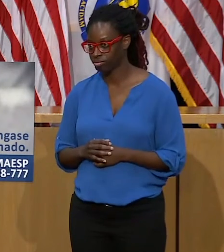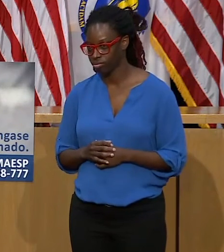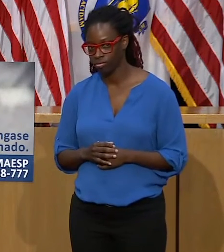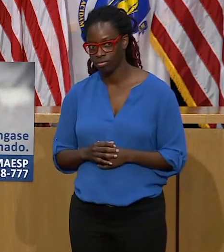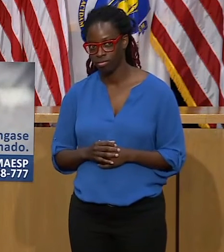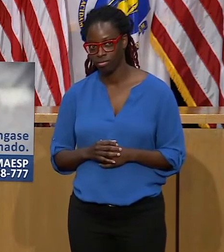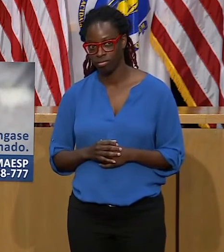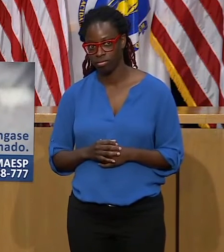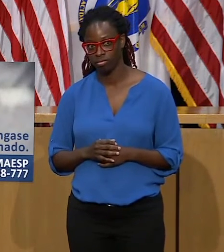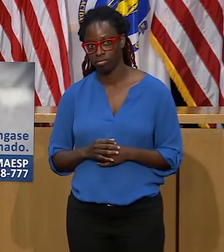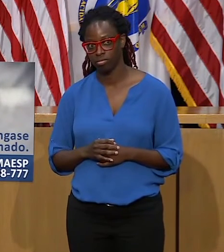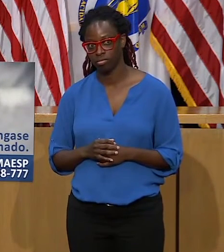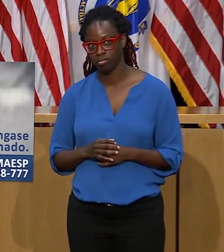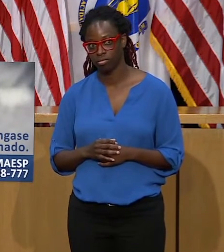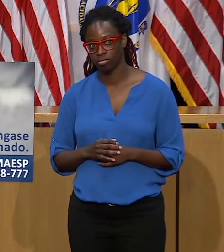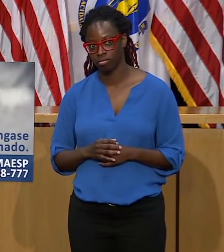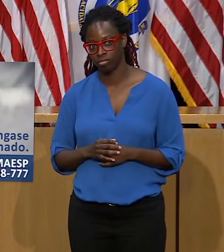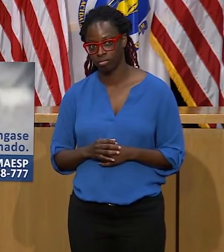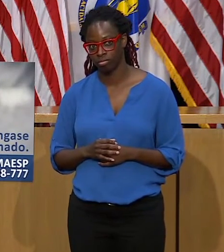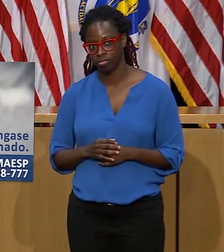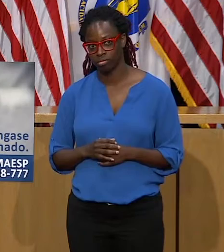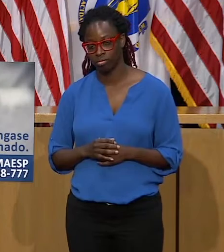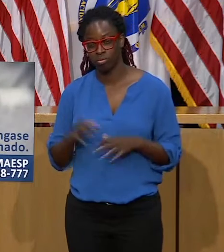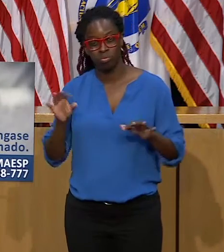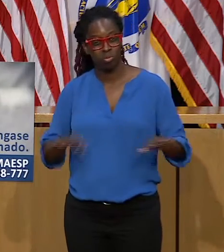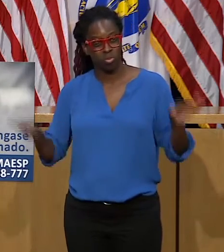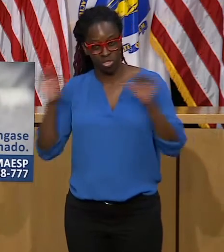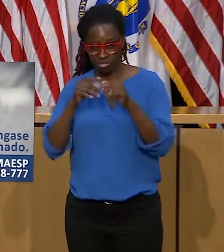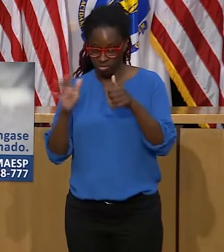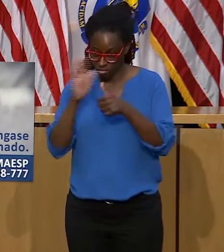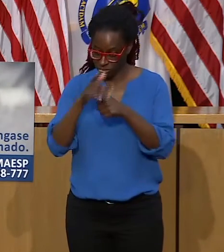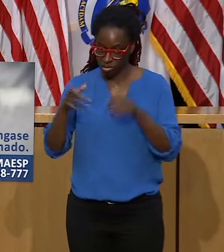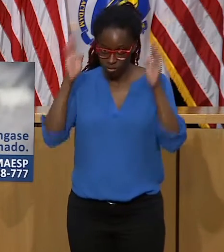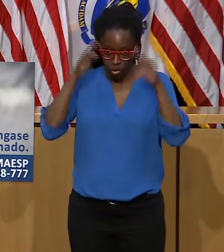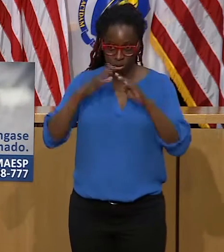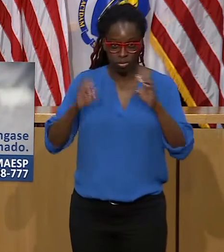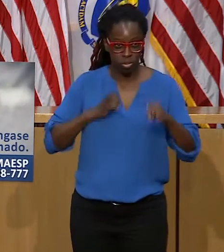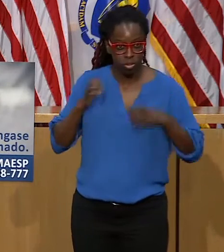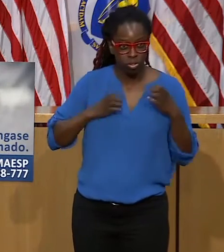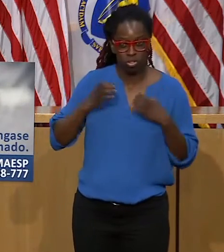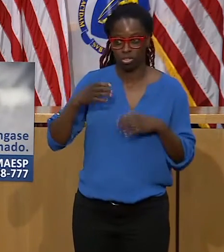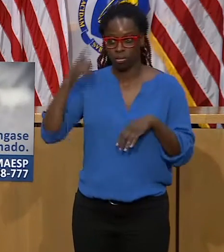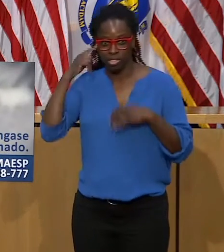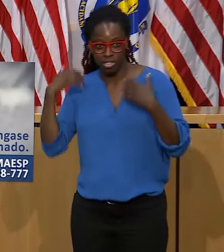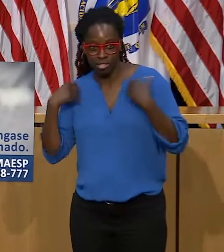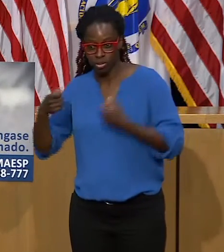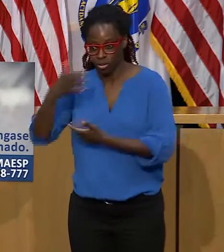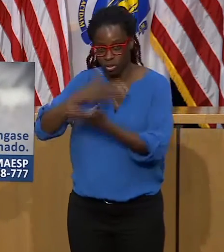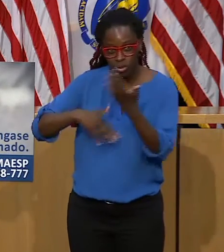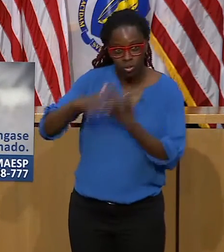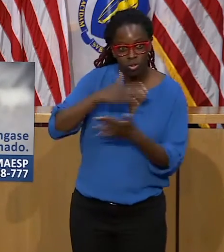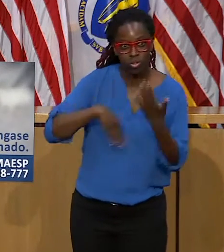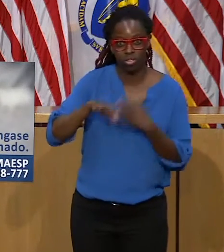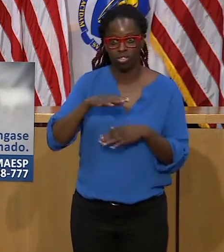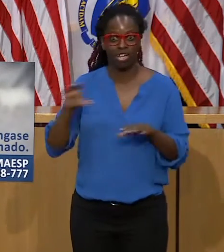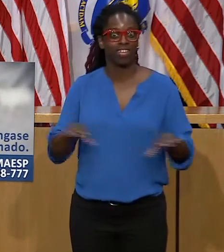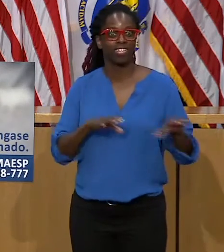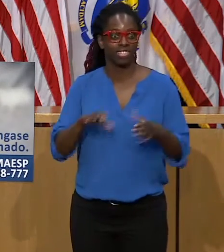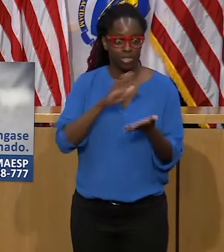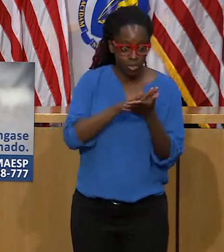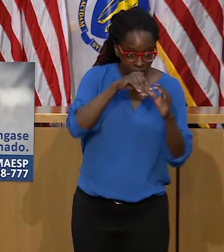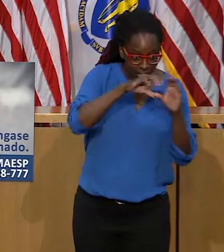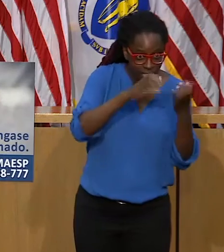both in and out of the classroom. And in order to facilitate a thriving workforce, we need to continue to equip